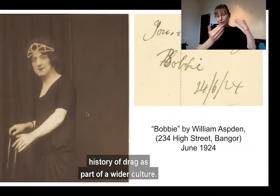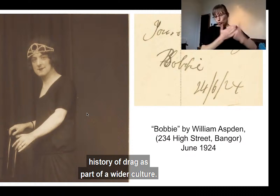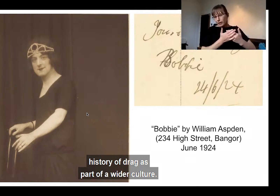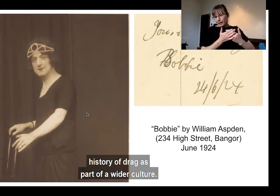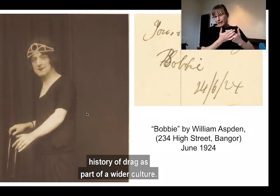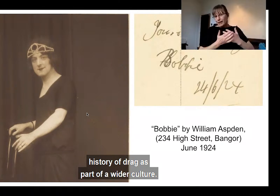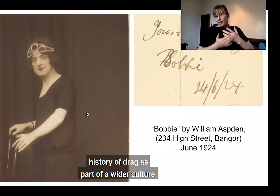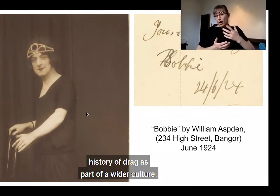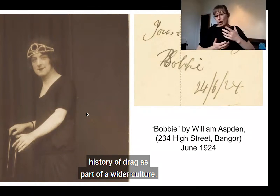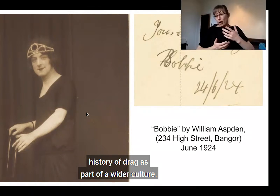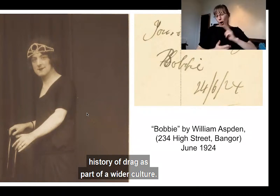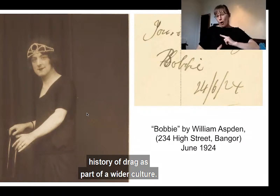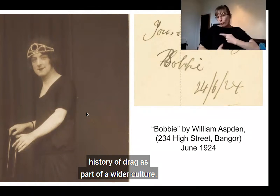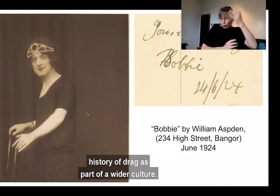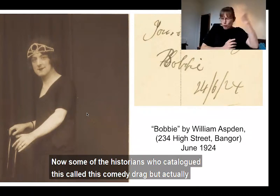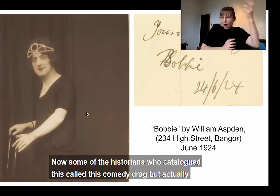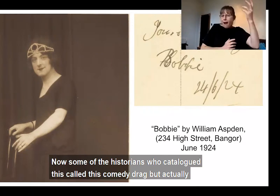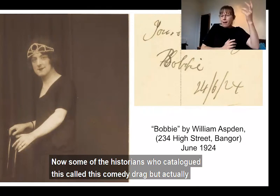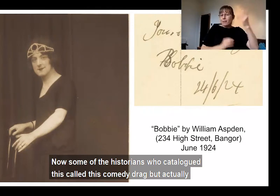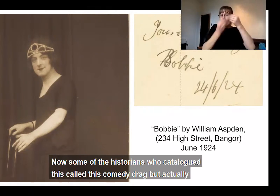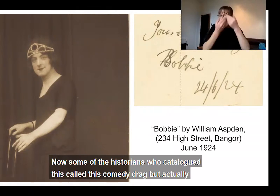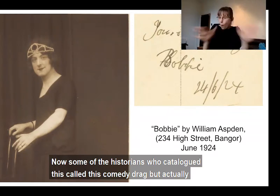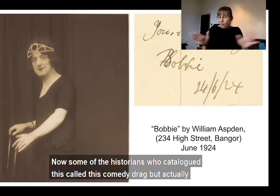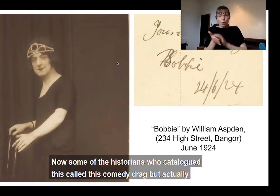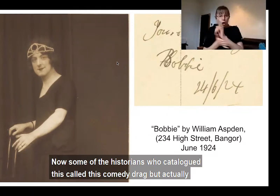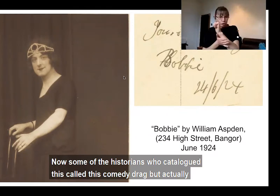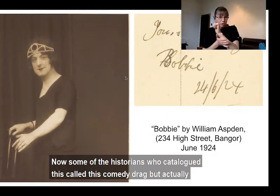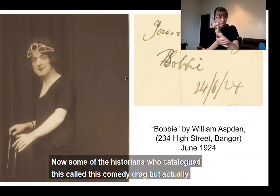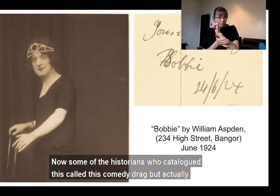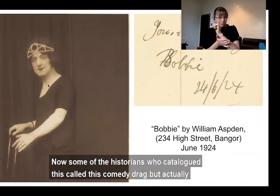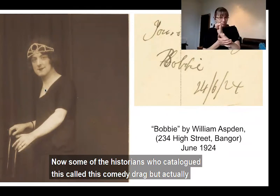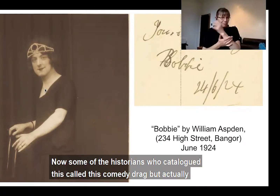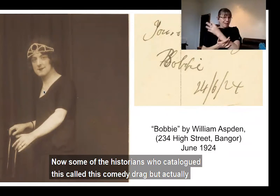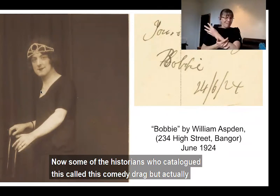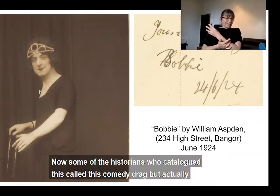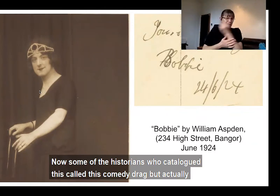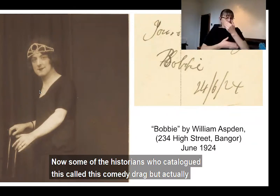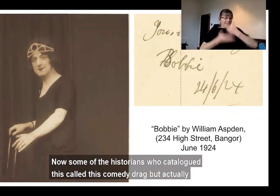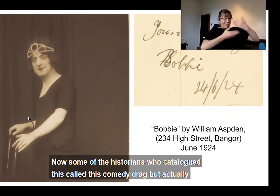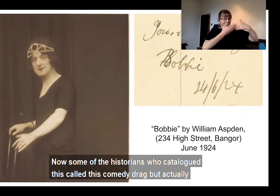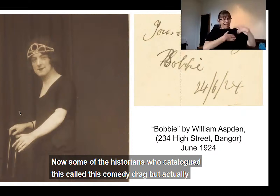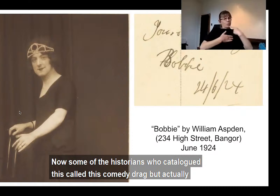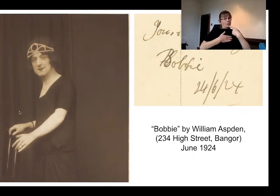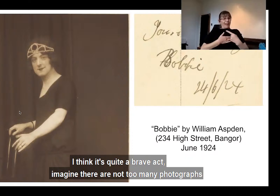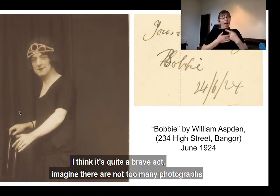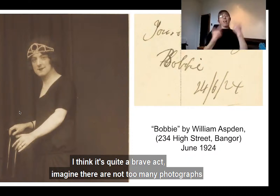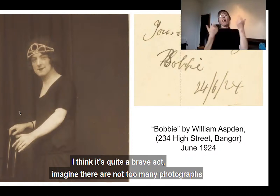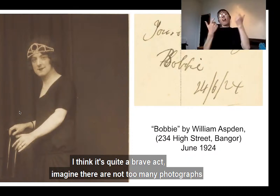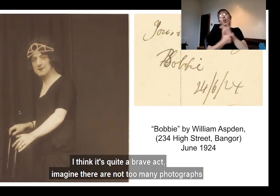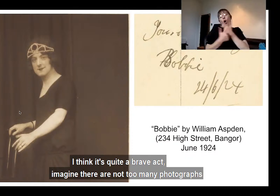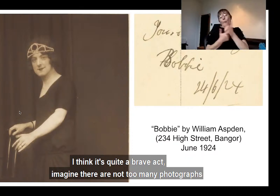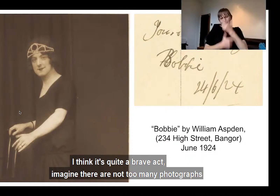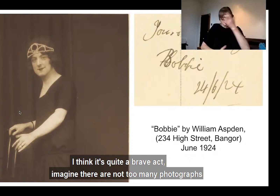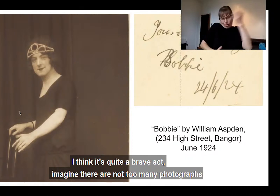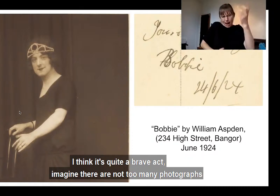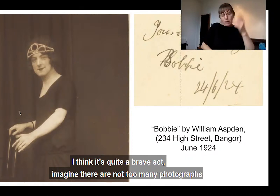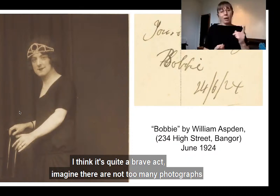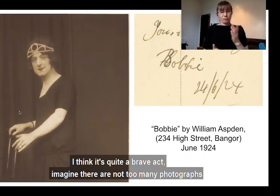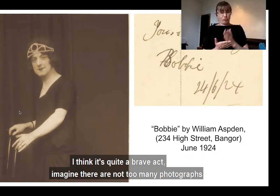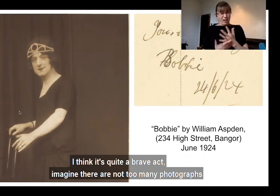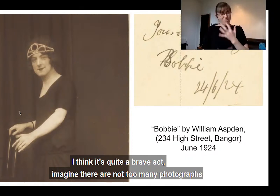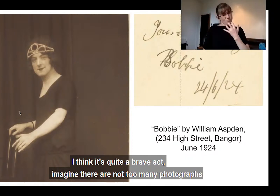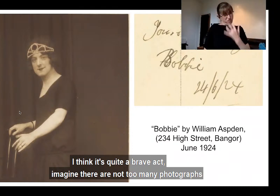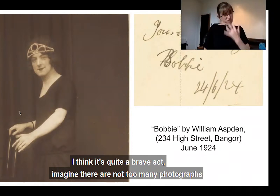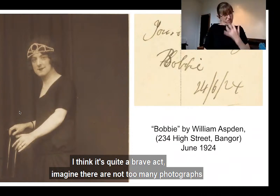as part of a wider culture. Now, some of the historians who catalogue this call this comedy drag, but actually I think it's quite a brave